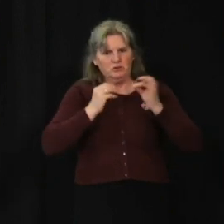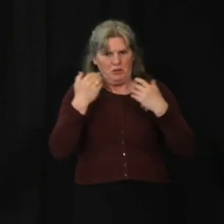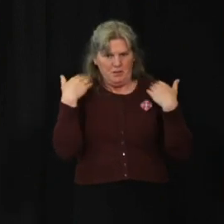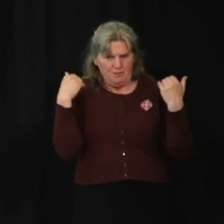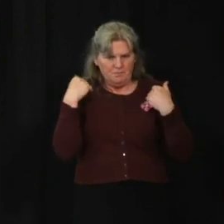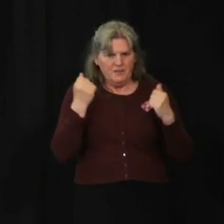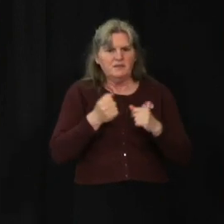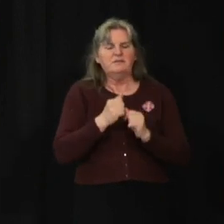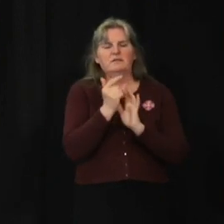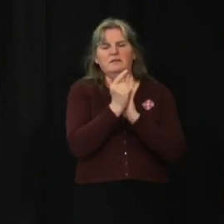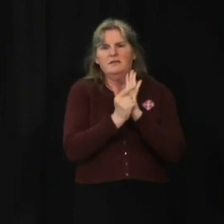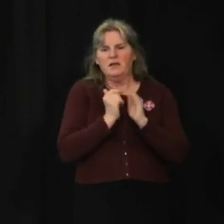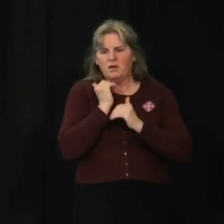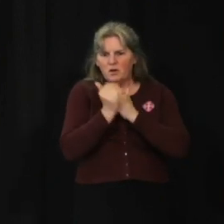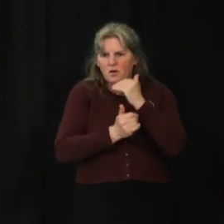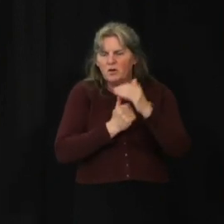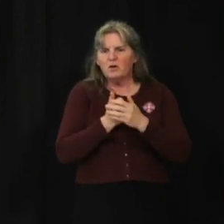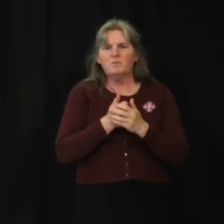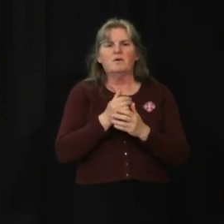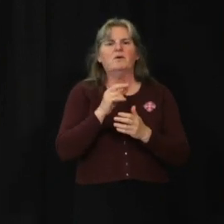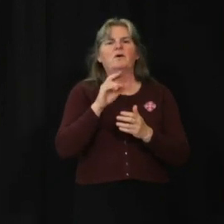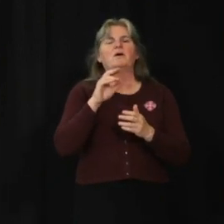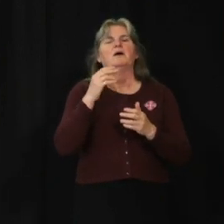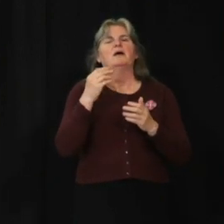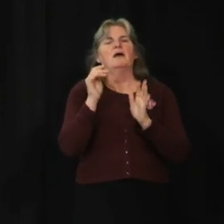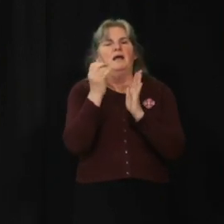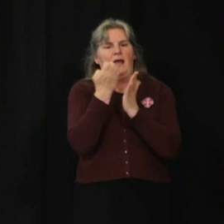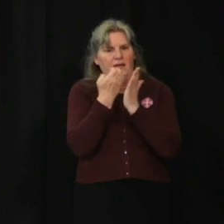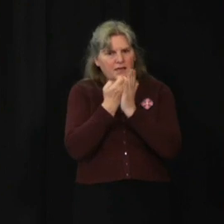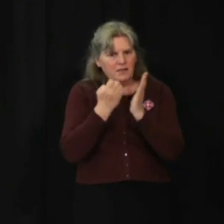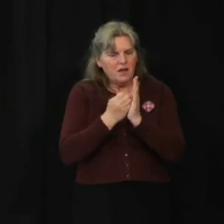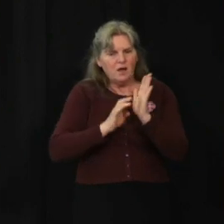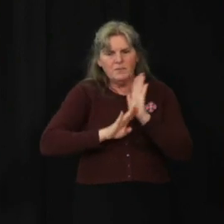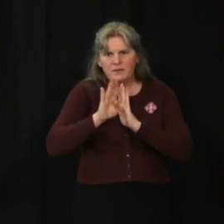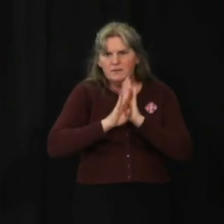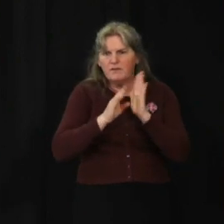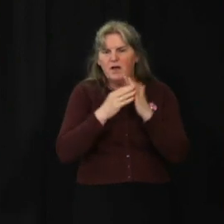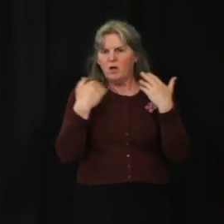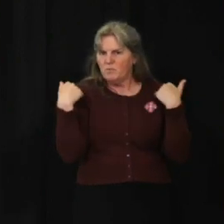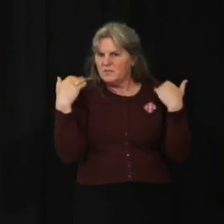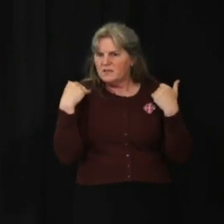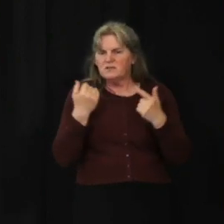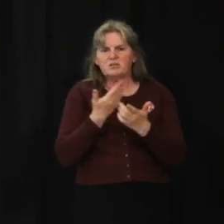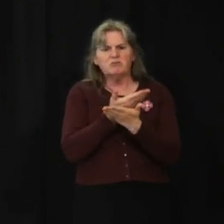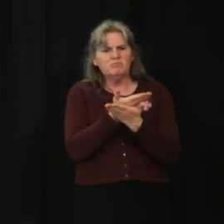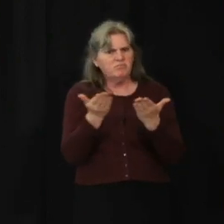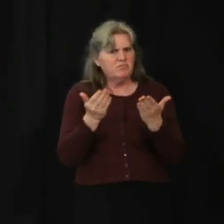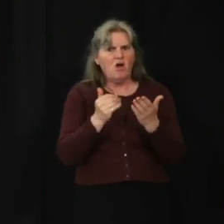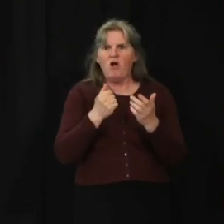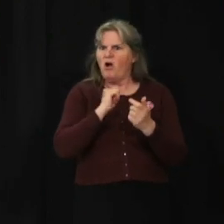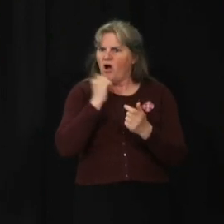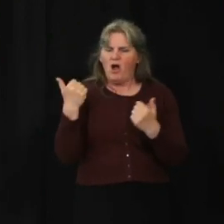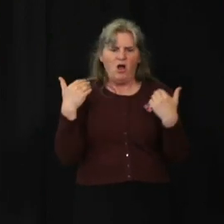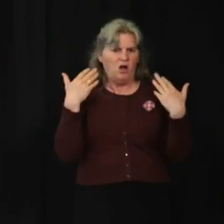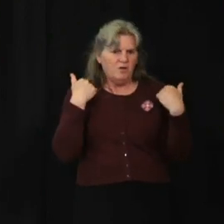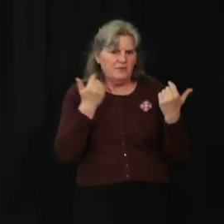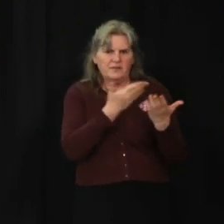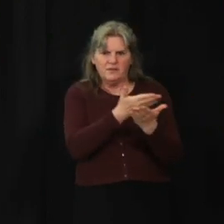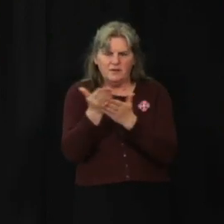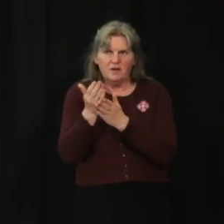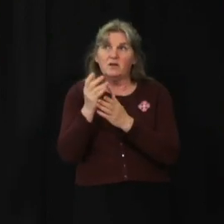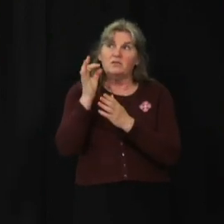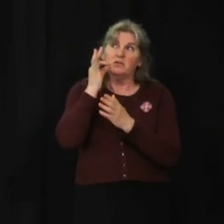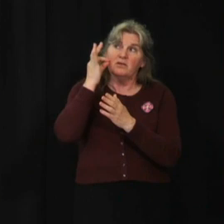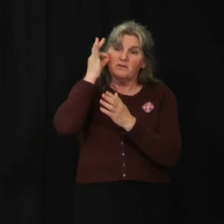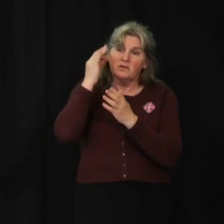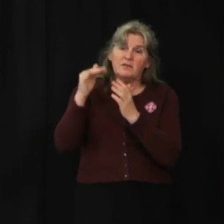team, legal, Ranch Pillay and Jeannie Dendy's on the economic front as well, and we also have the chiefs engagement